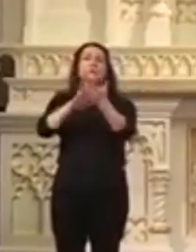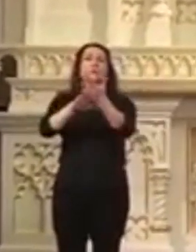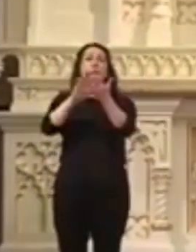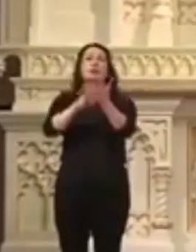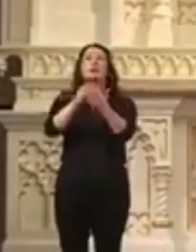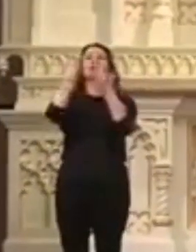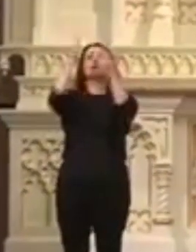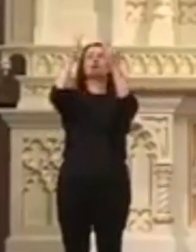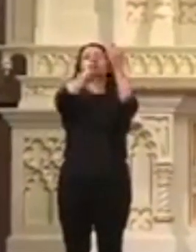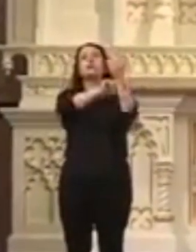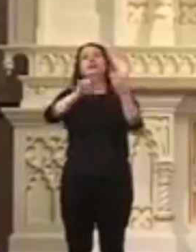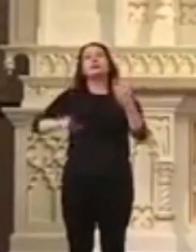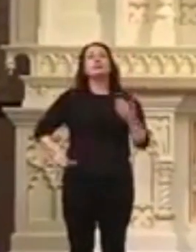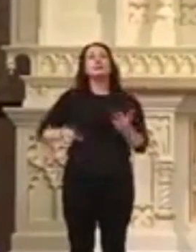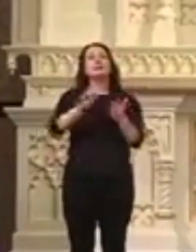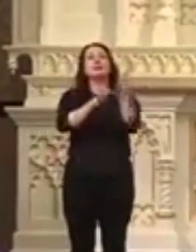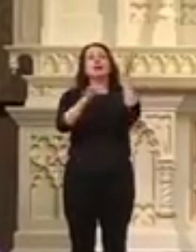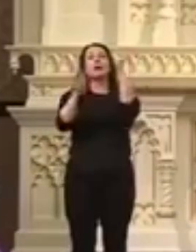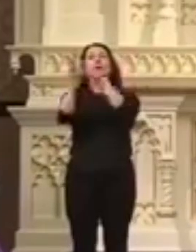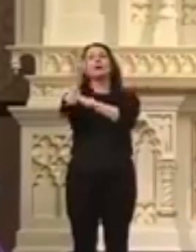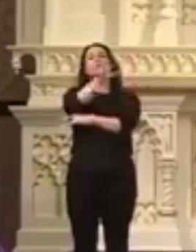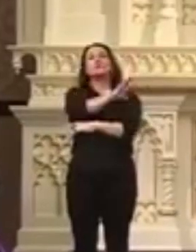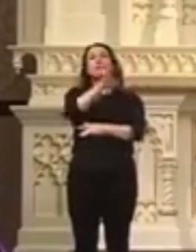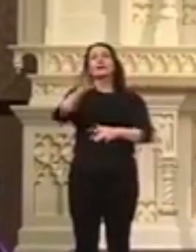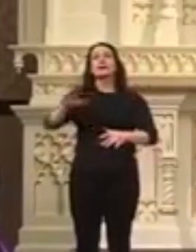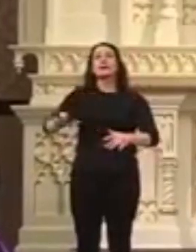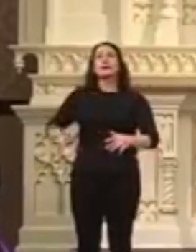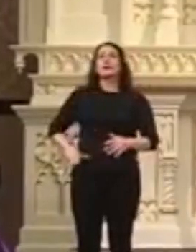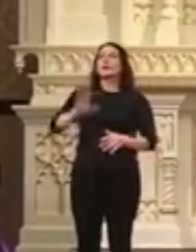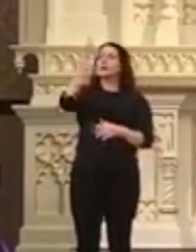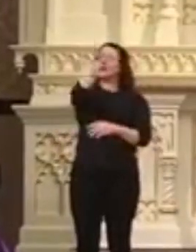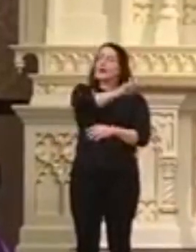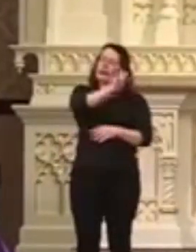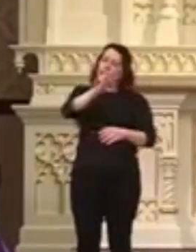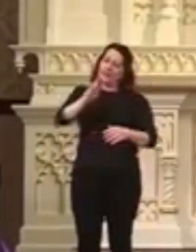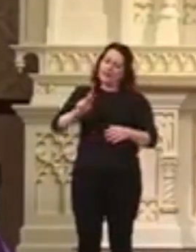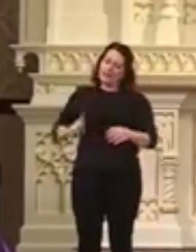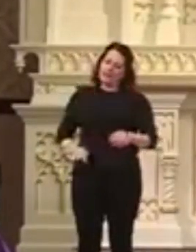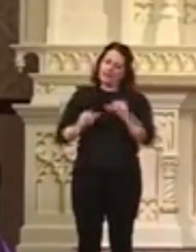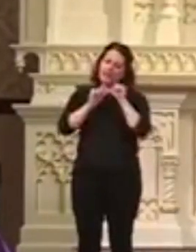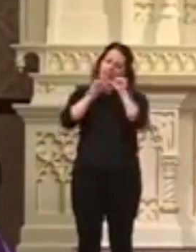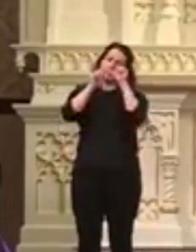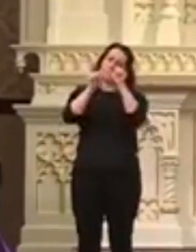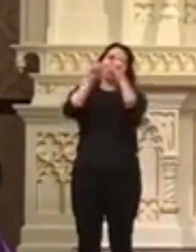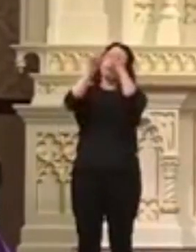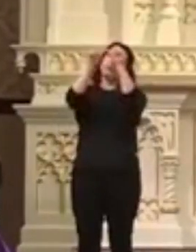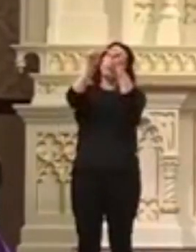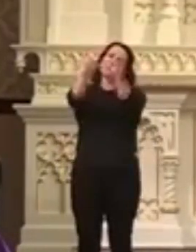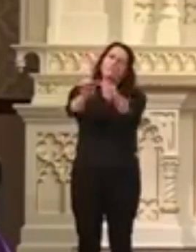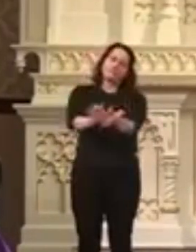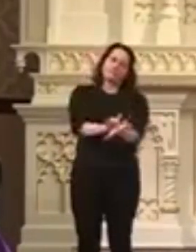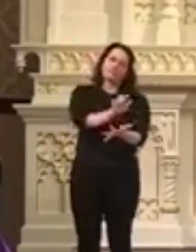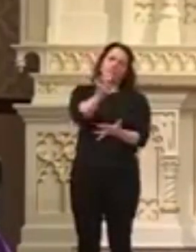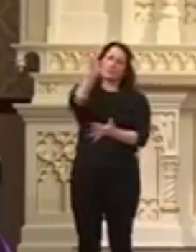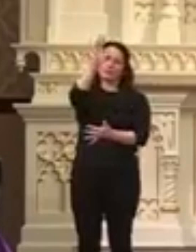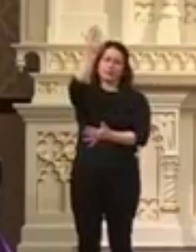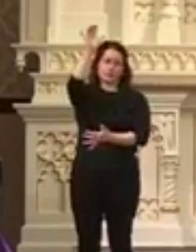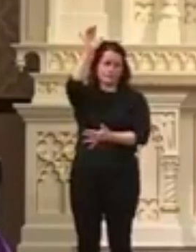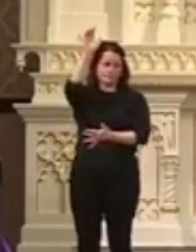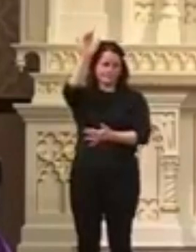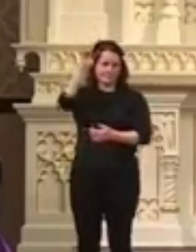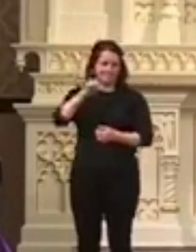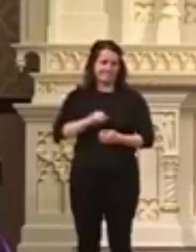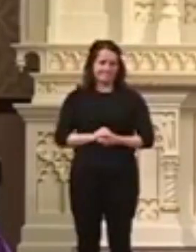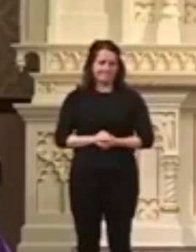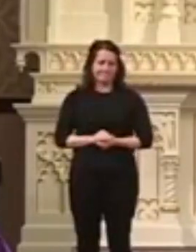to you, Lord Jesus Christ, King of endless glory.